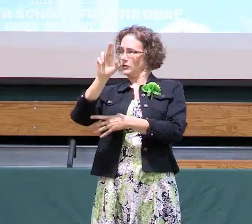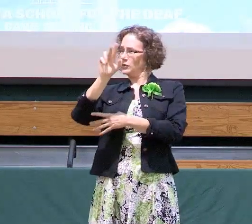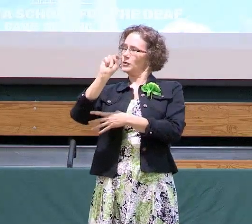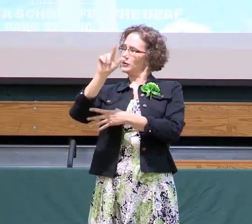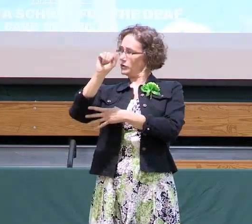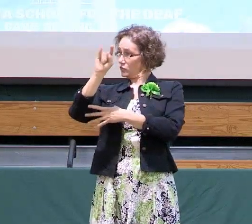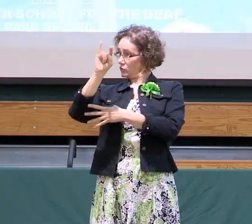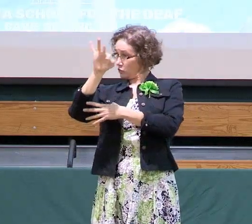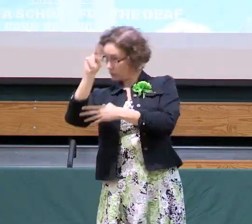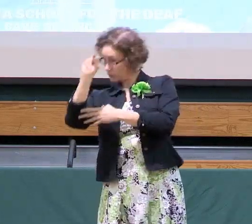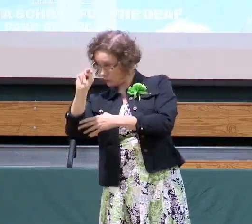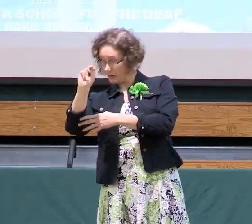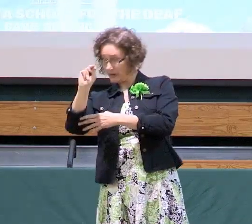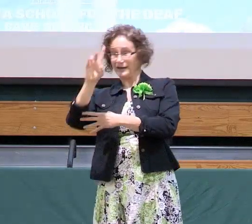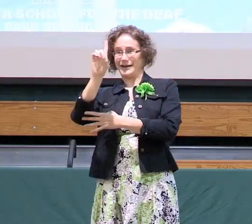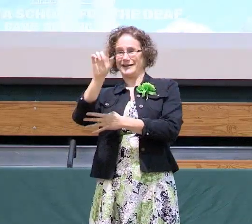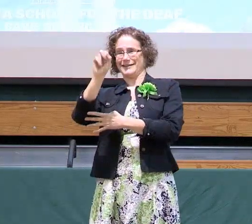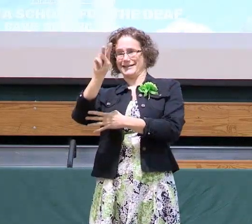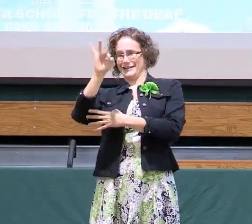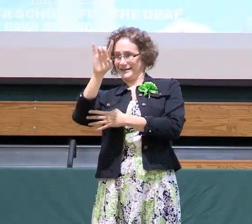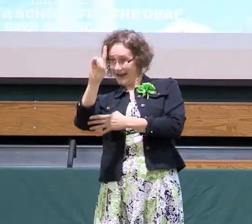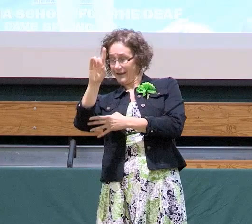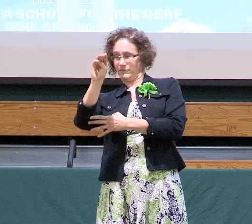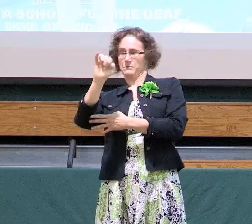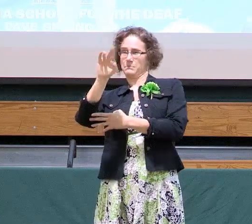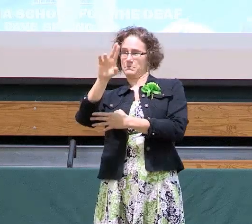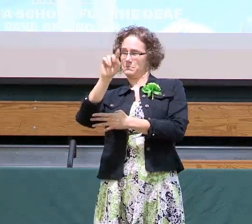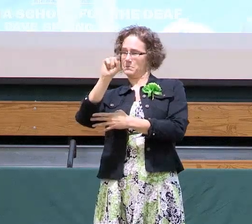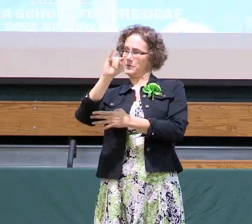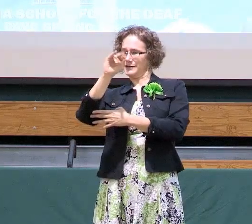and the salutatorian, David Martinez.